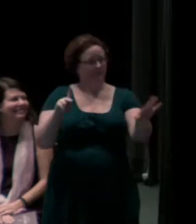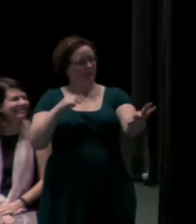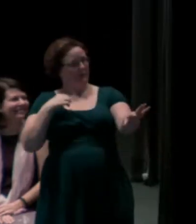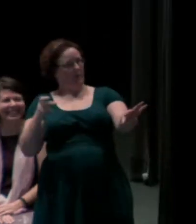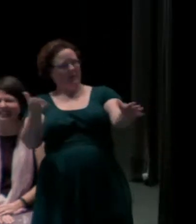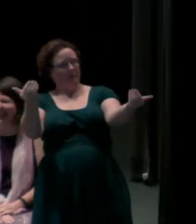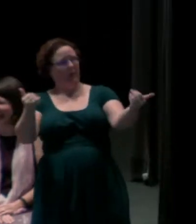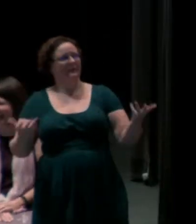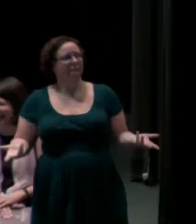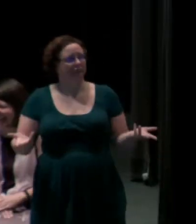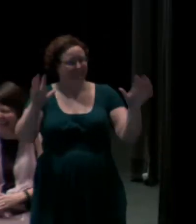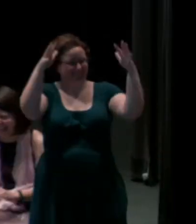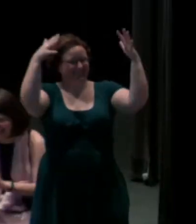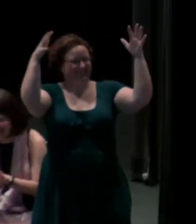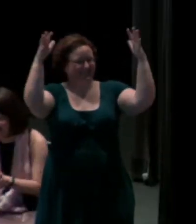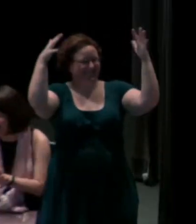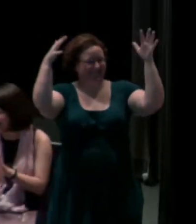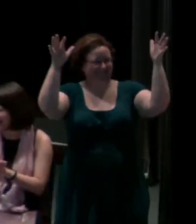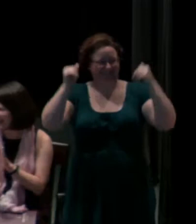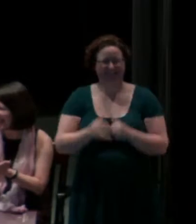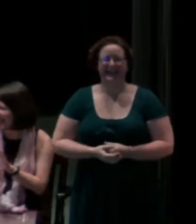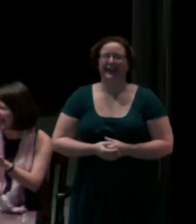okay, go ahead. Woo!